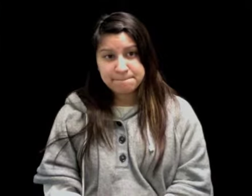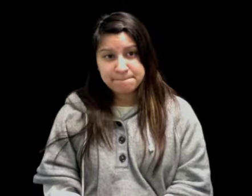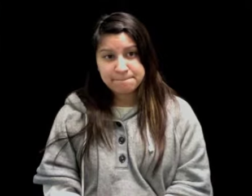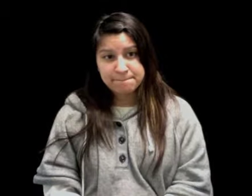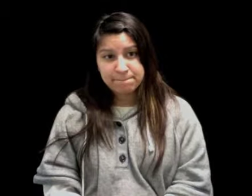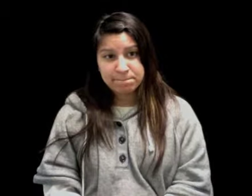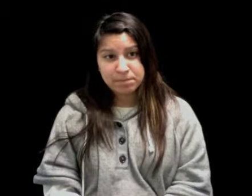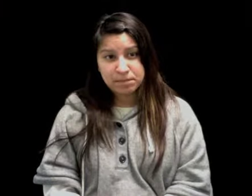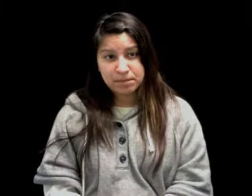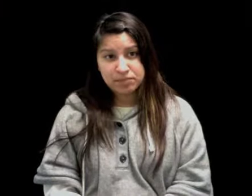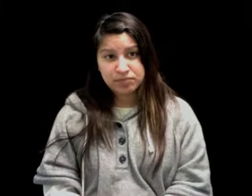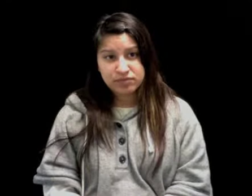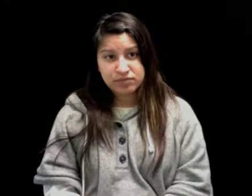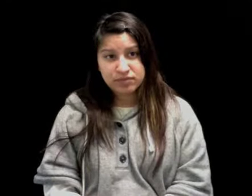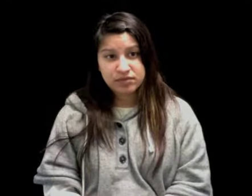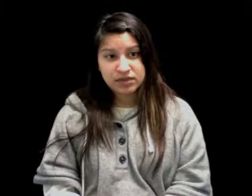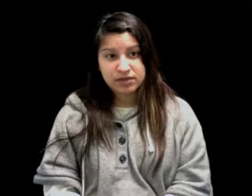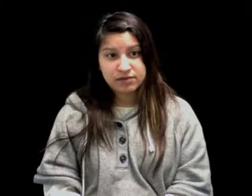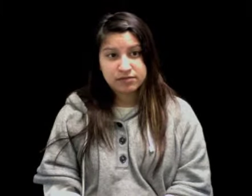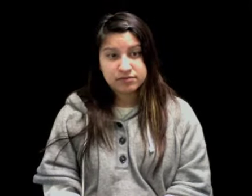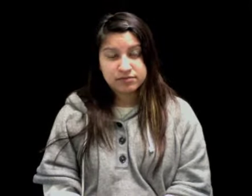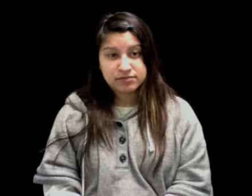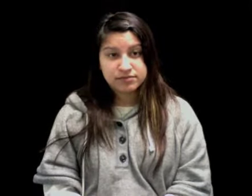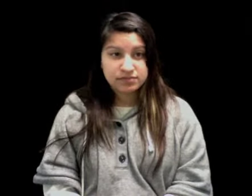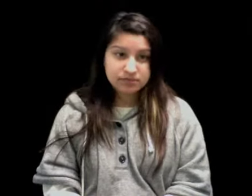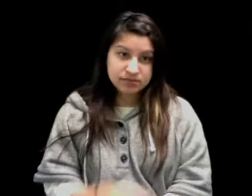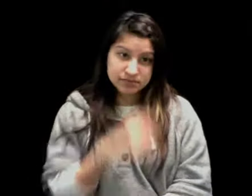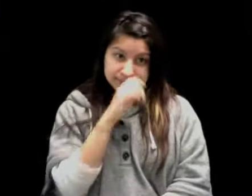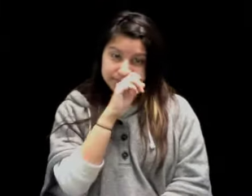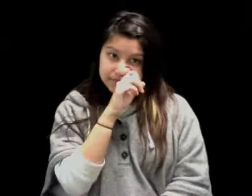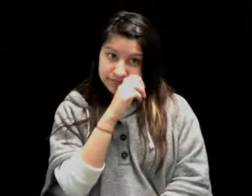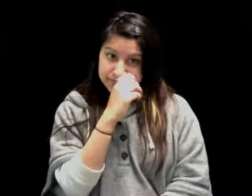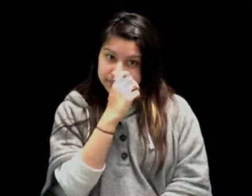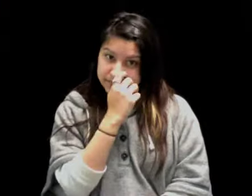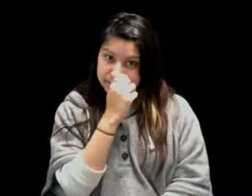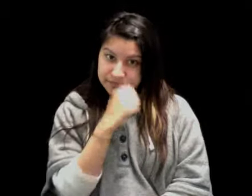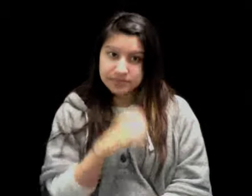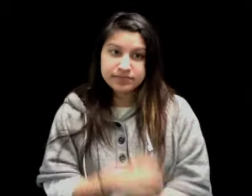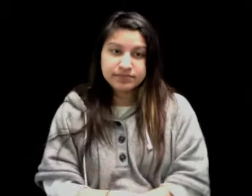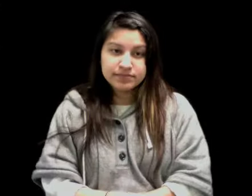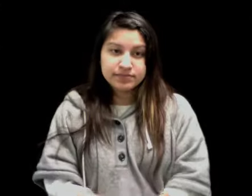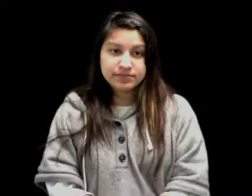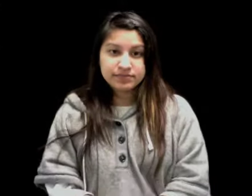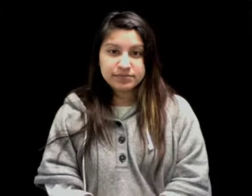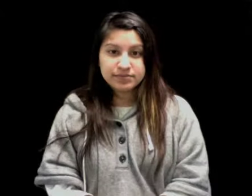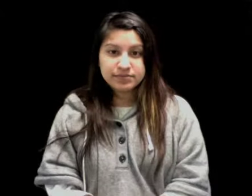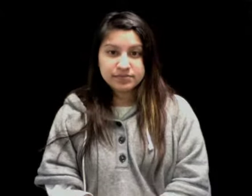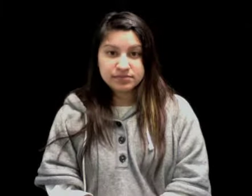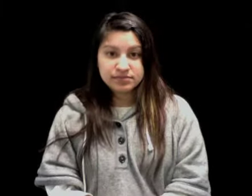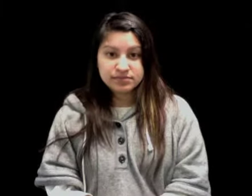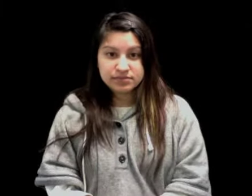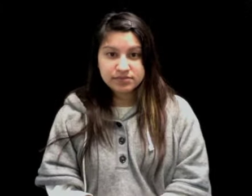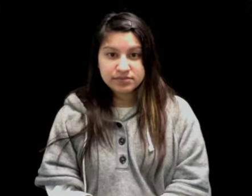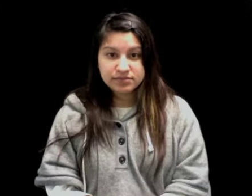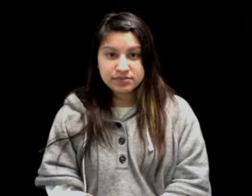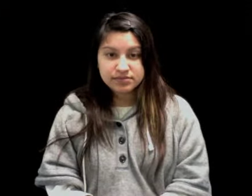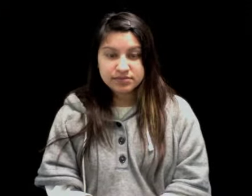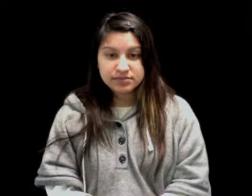about putting up posters around the room. It can be of athletes, of musicians, Hollywood stars,